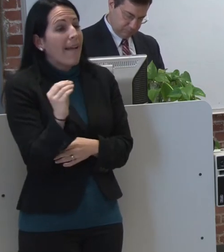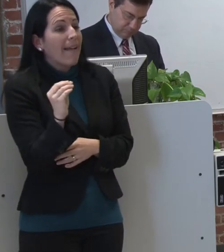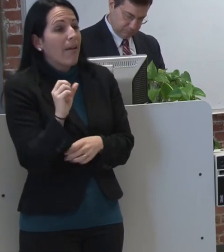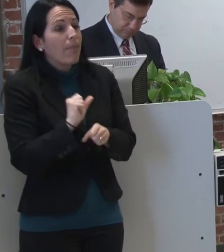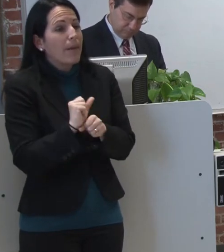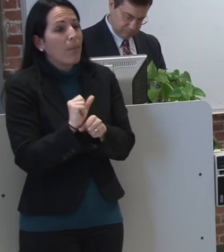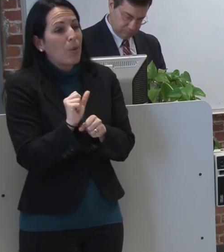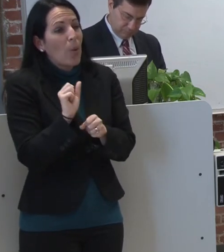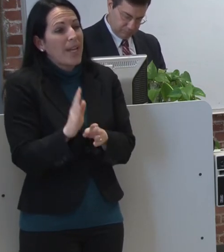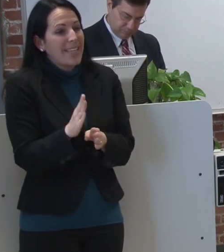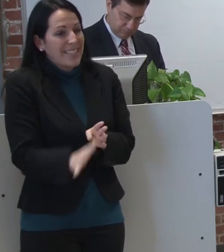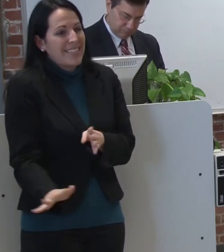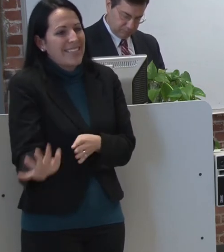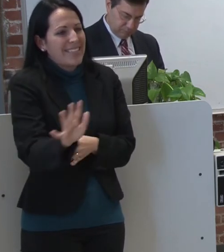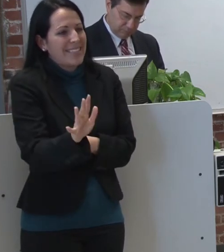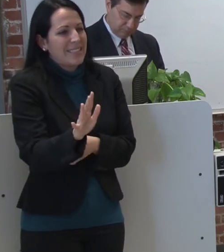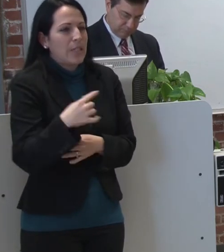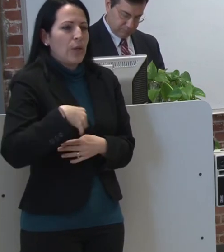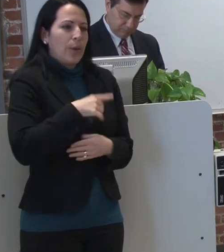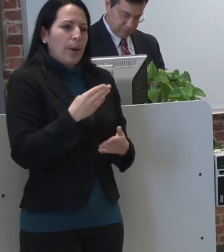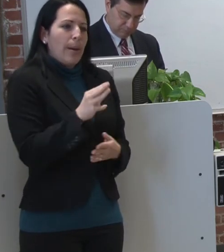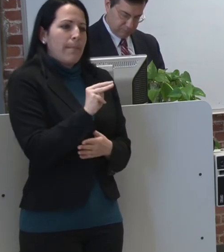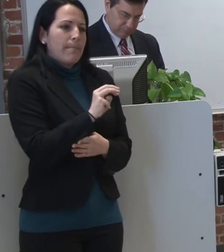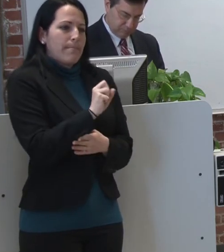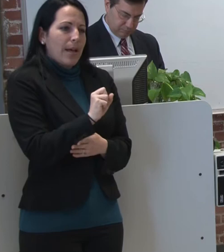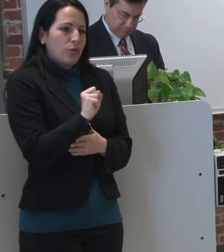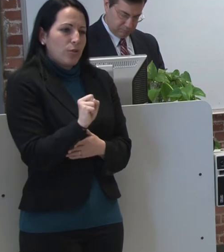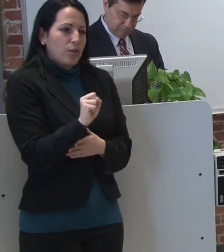Massachusetts 344 employees.